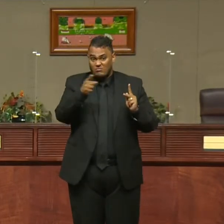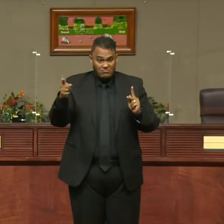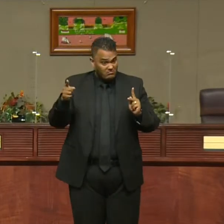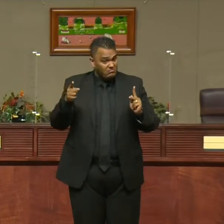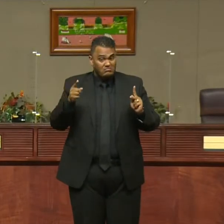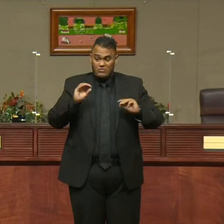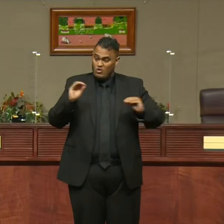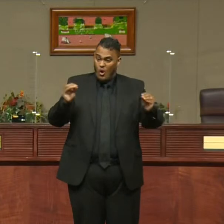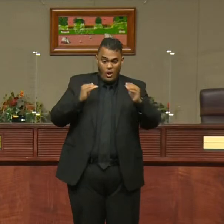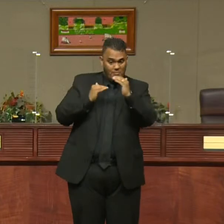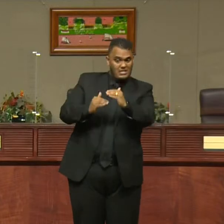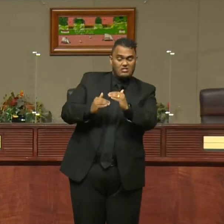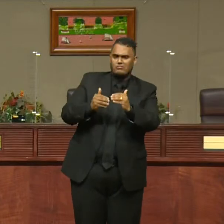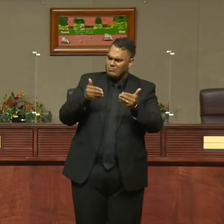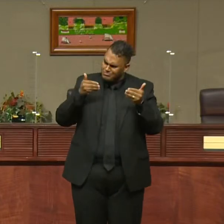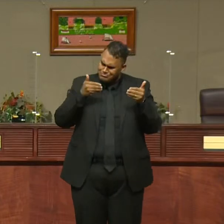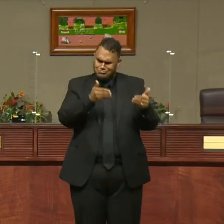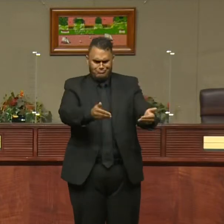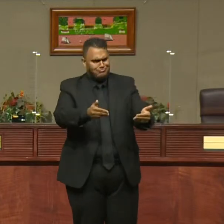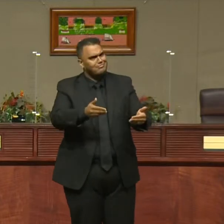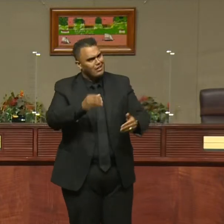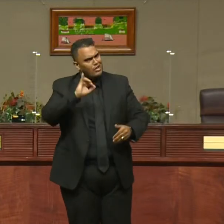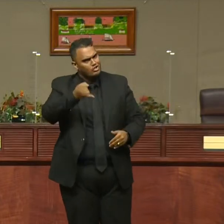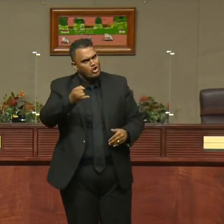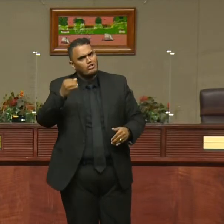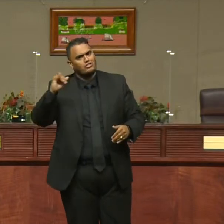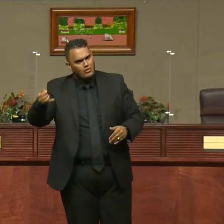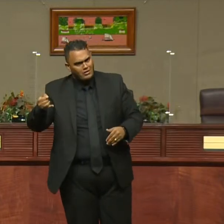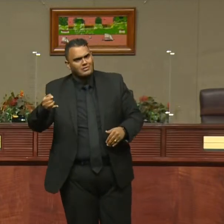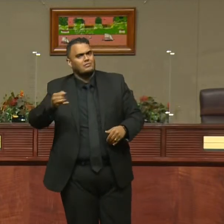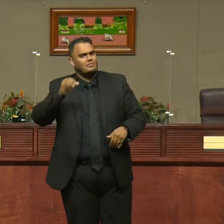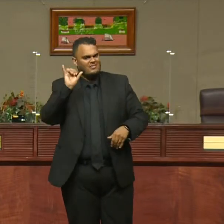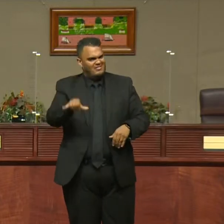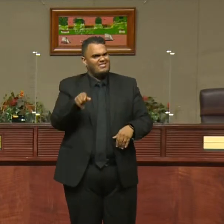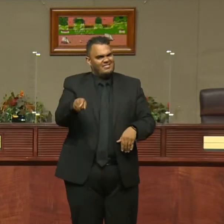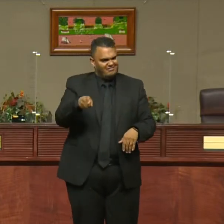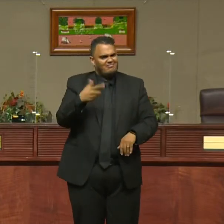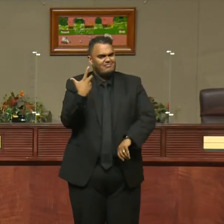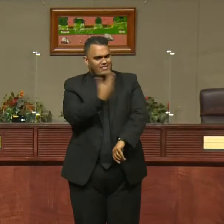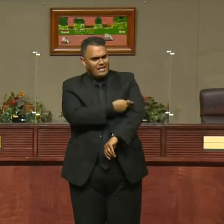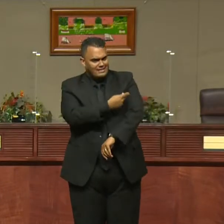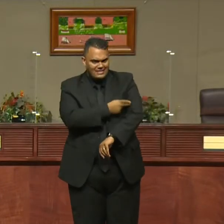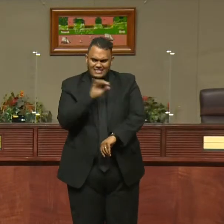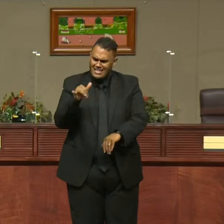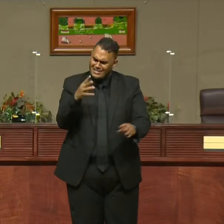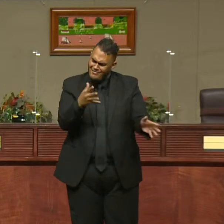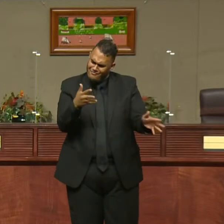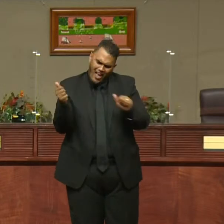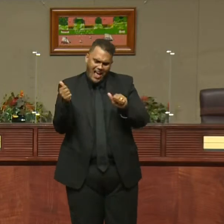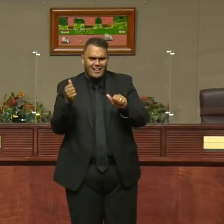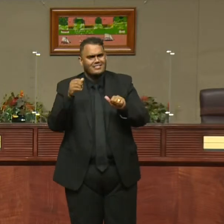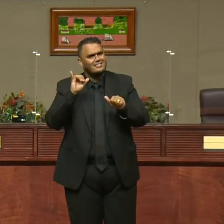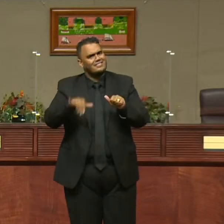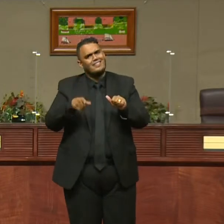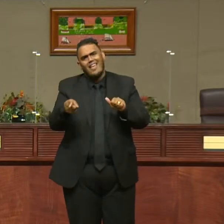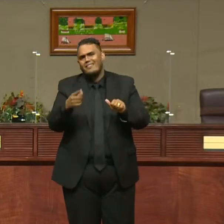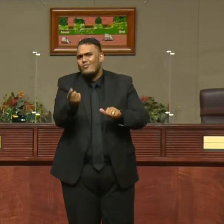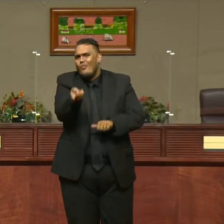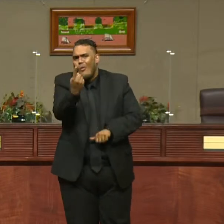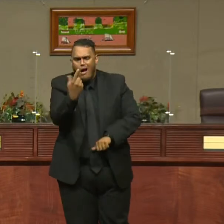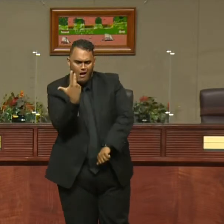vaccine, and it's just one dose. It speeds out the process, it speeds out your immunity. It really makes a huge